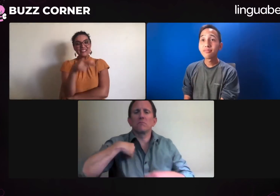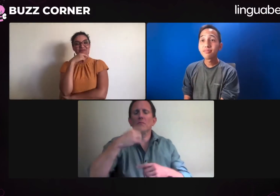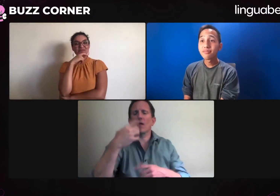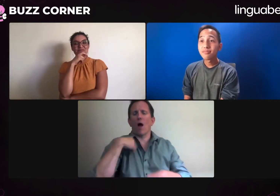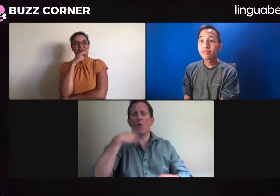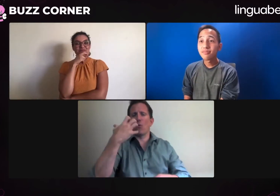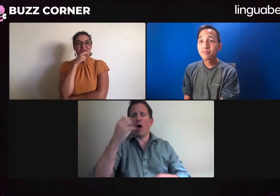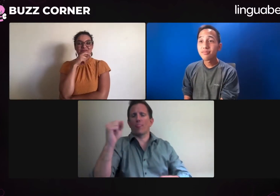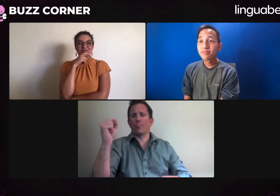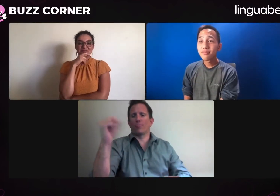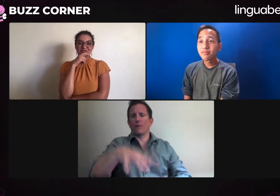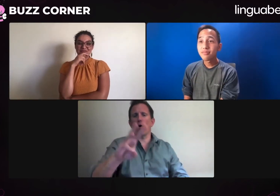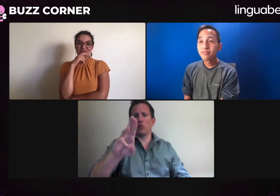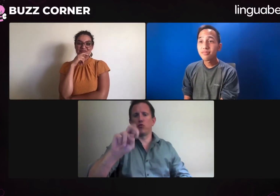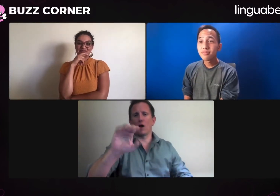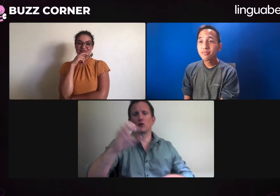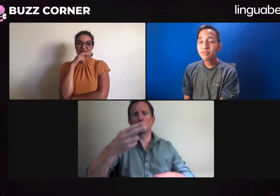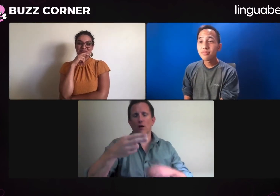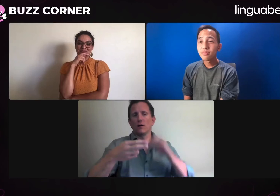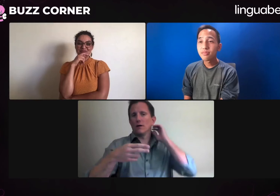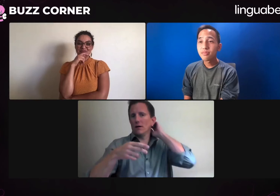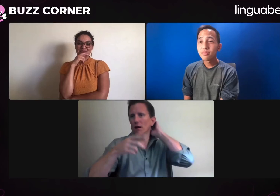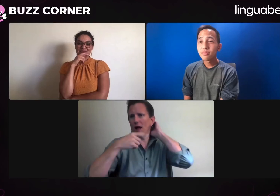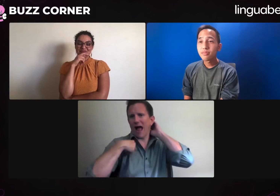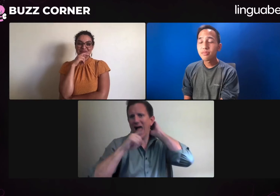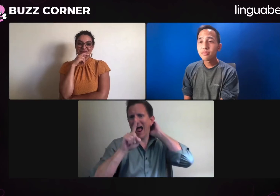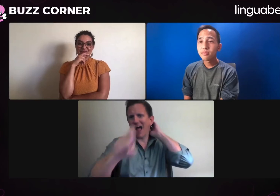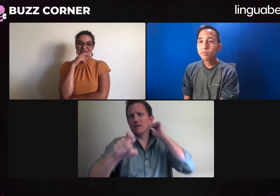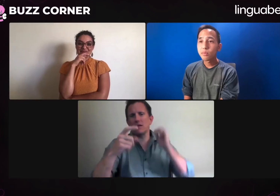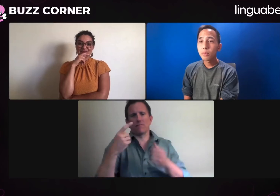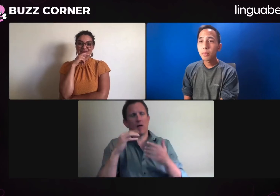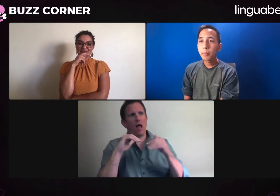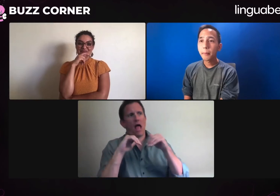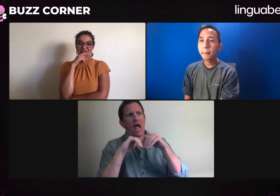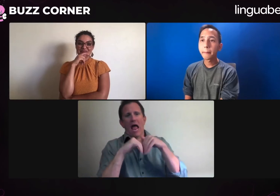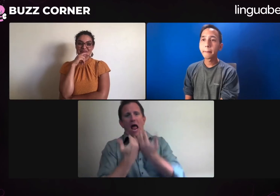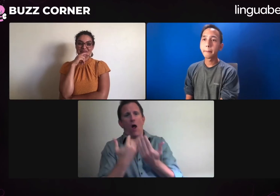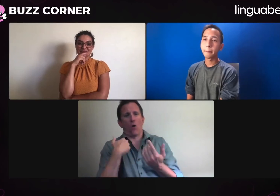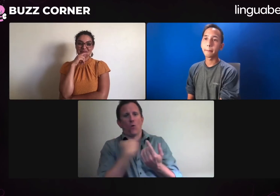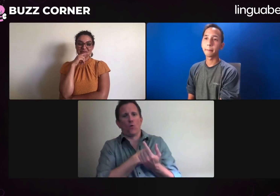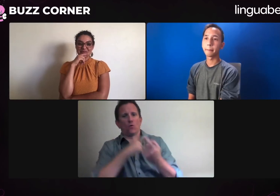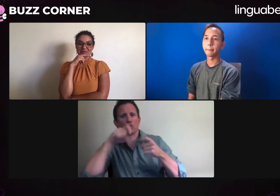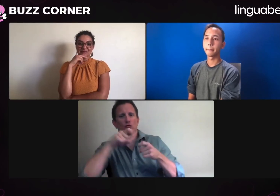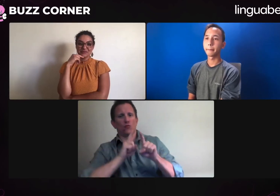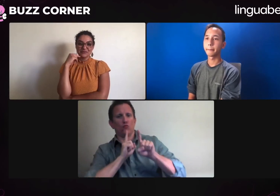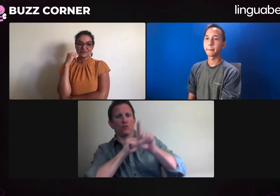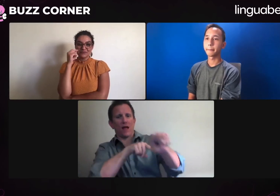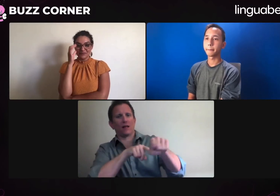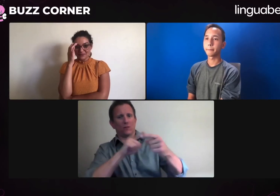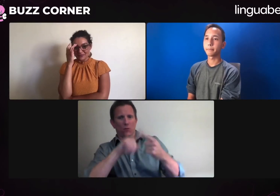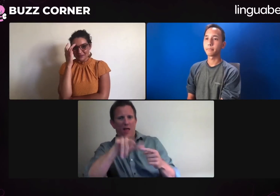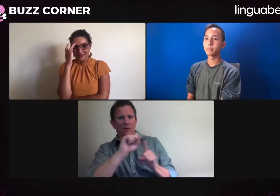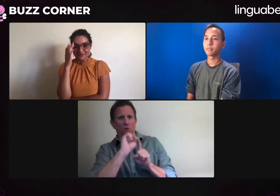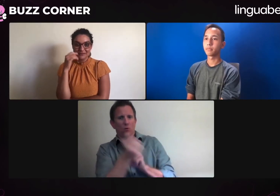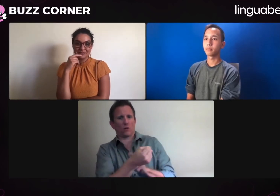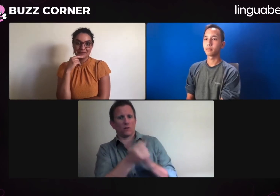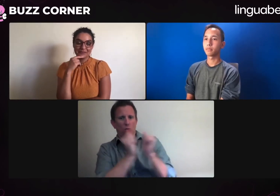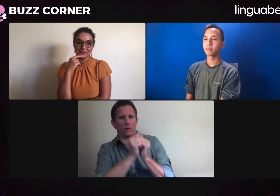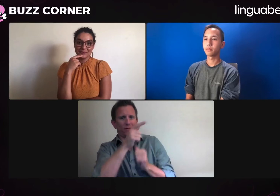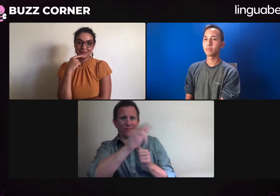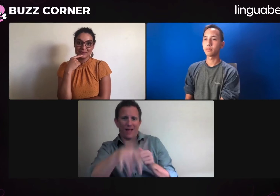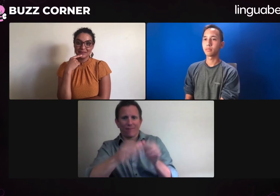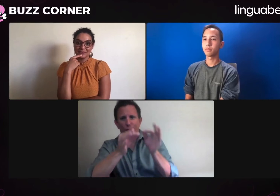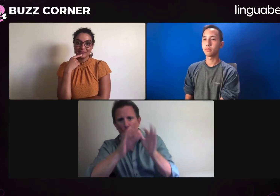you. Mm. Yeah, Bucky? So I kind of want to throw a wrench here at the moment. So another question